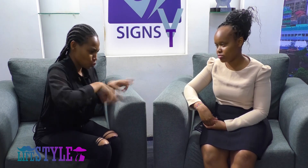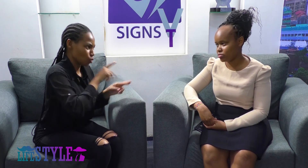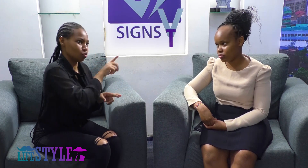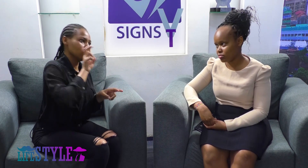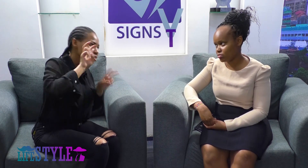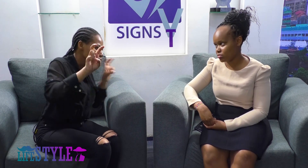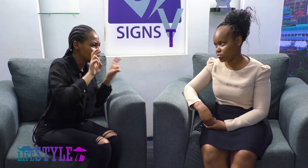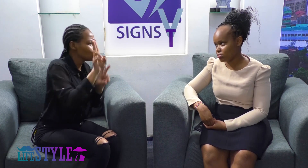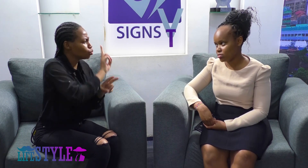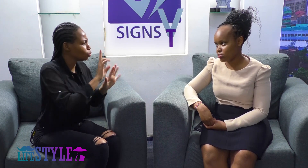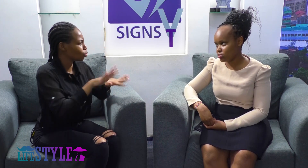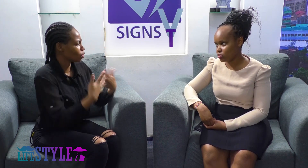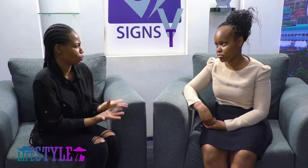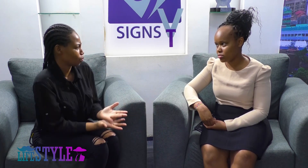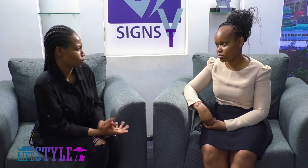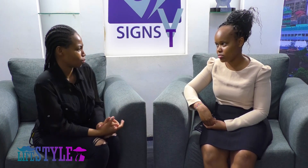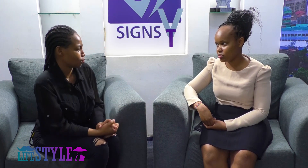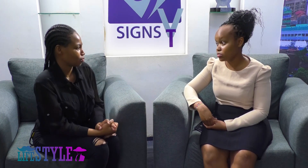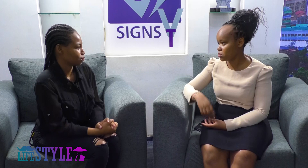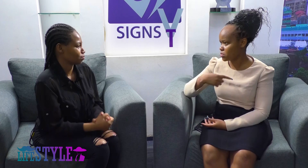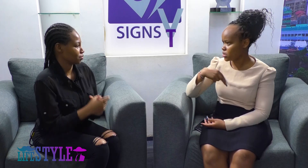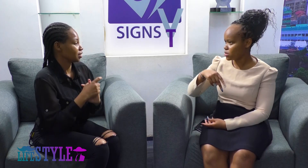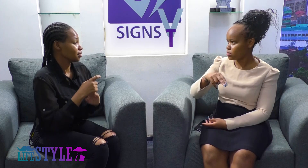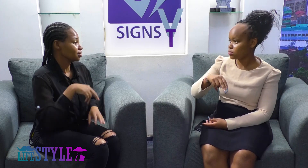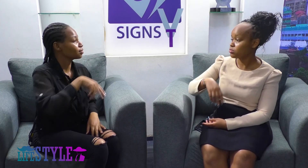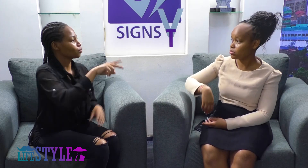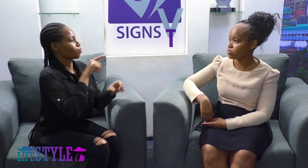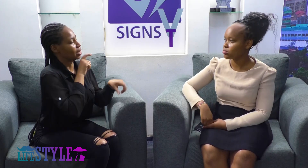and you as a deaf person, how do you